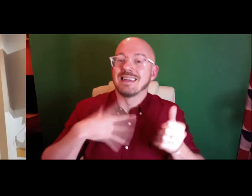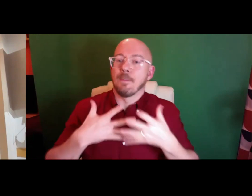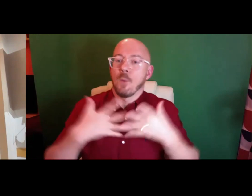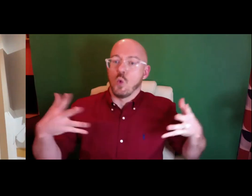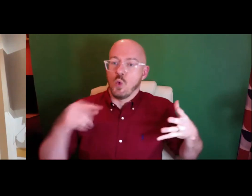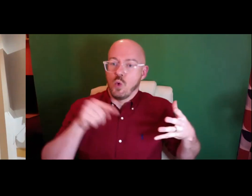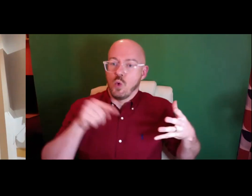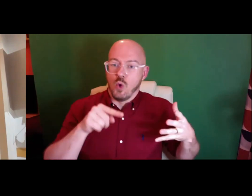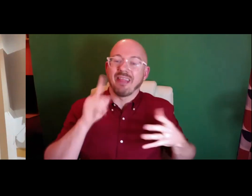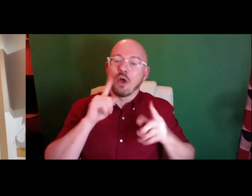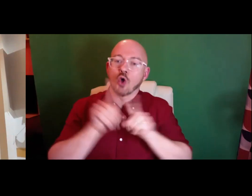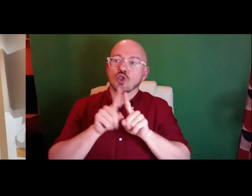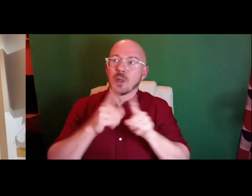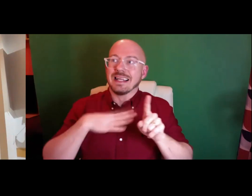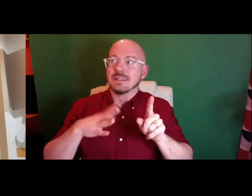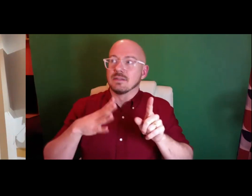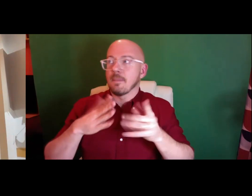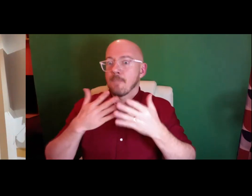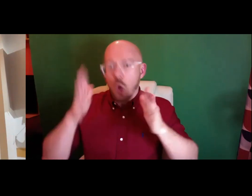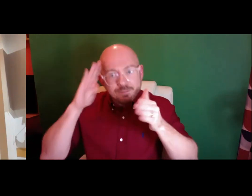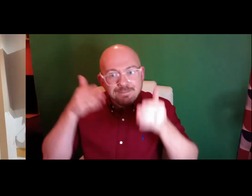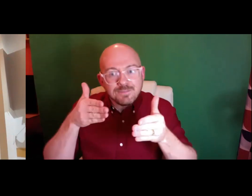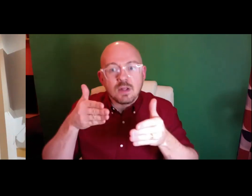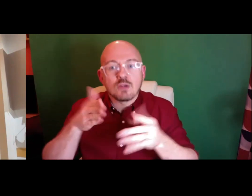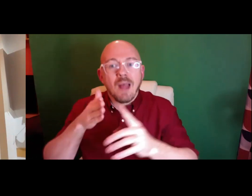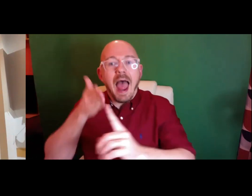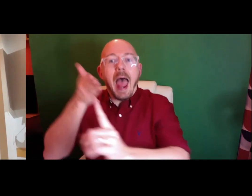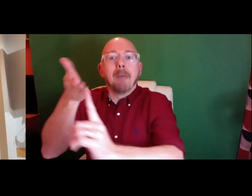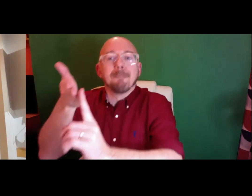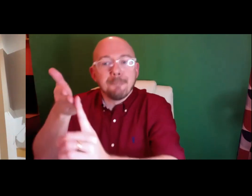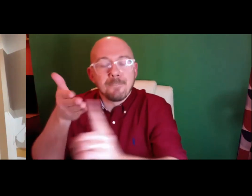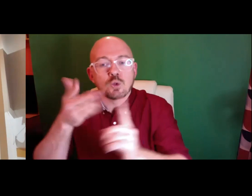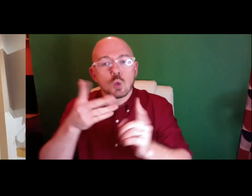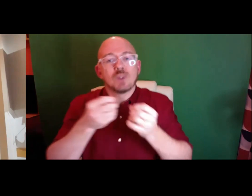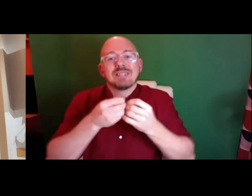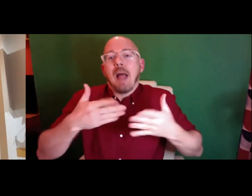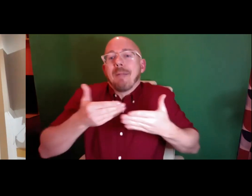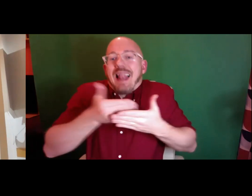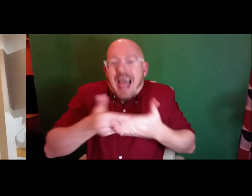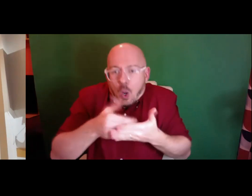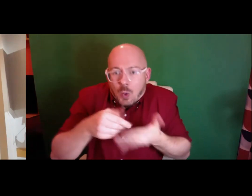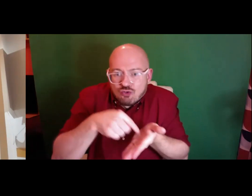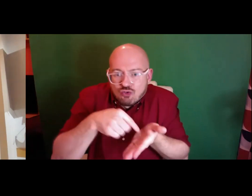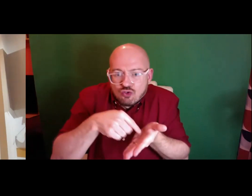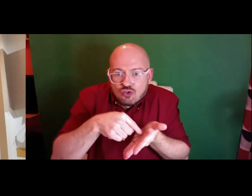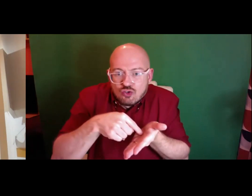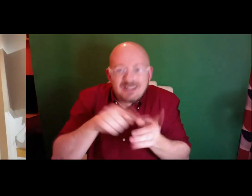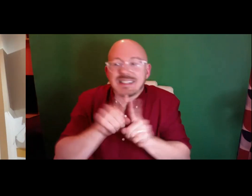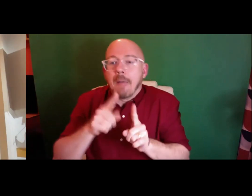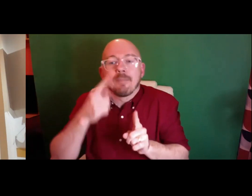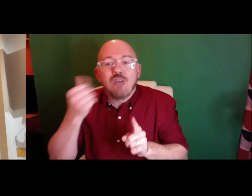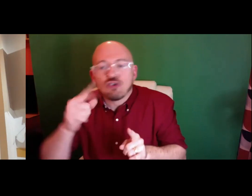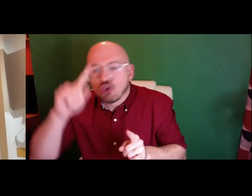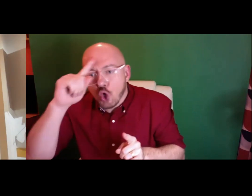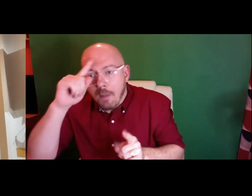BSL interpreting, but we need something for BSL tutors, people to become qualified as tutors in BSL,